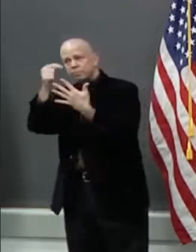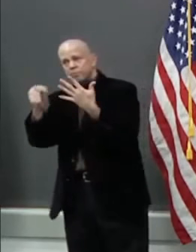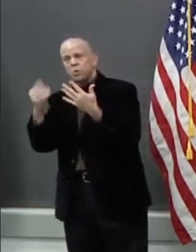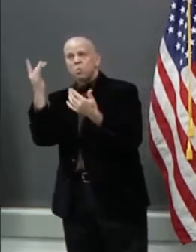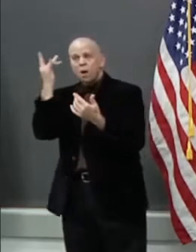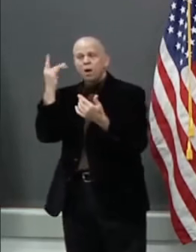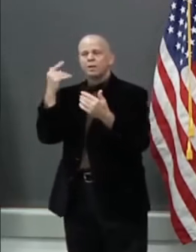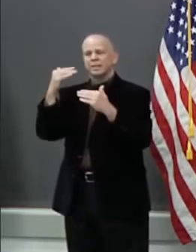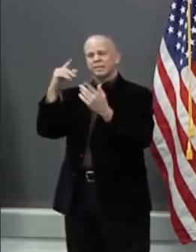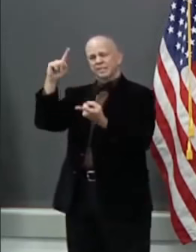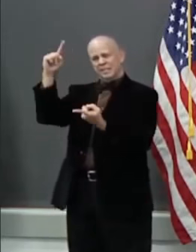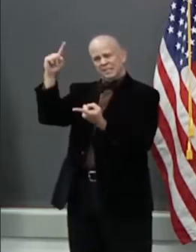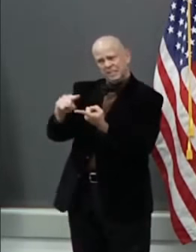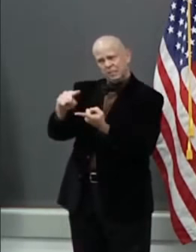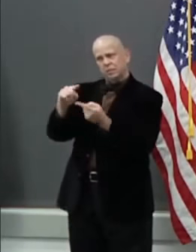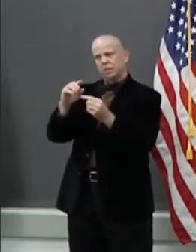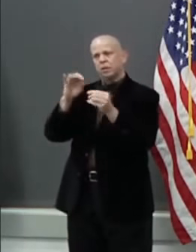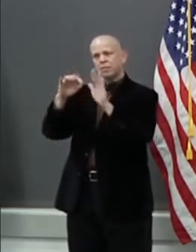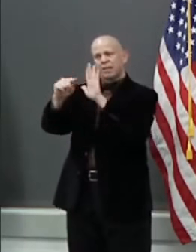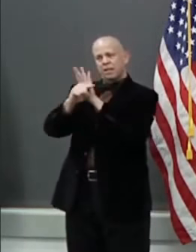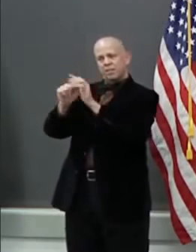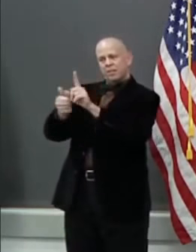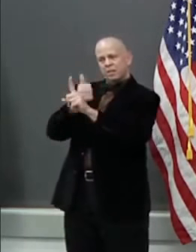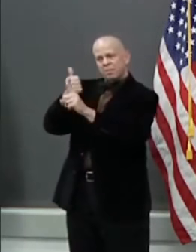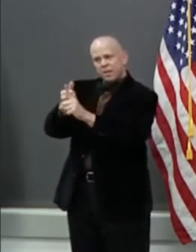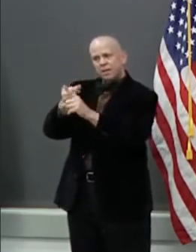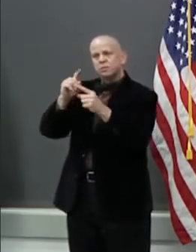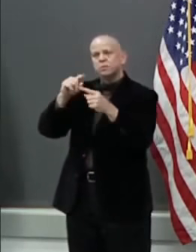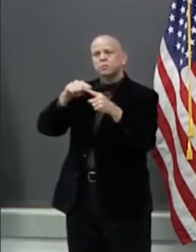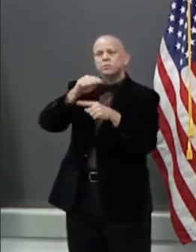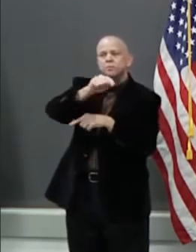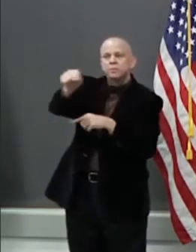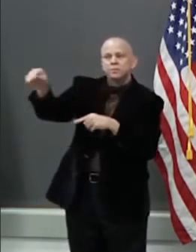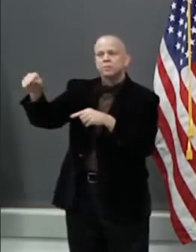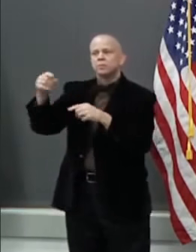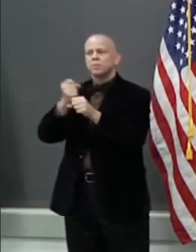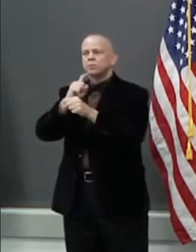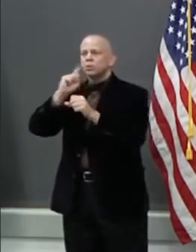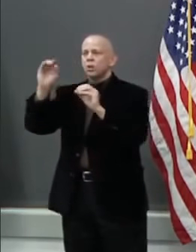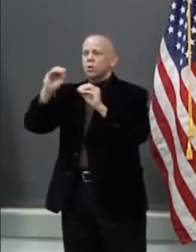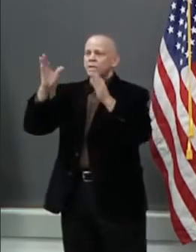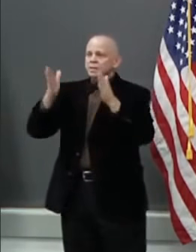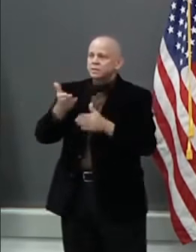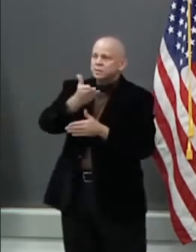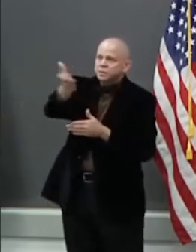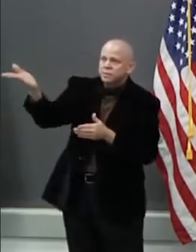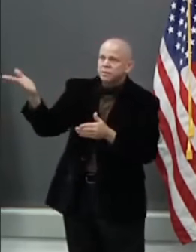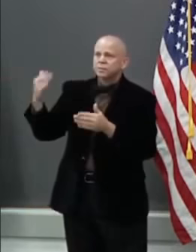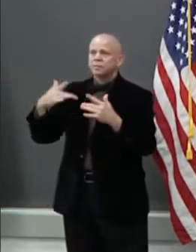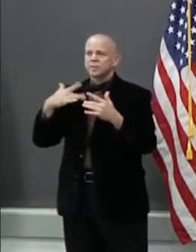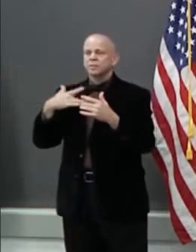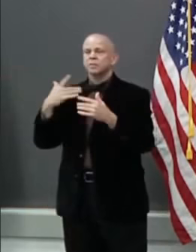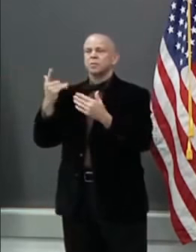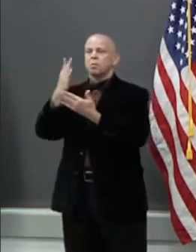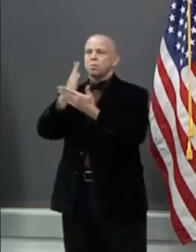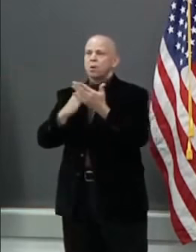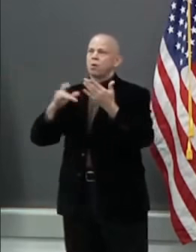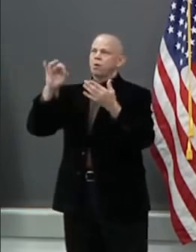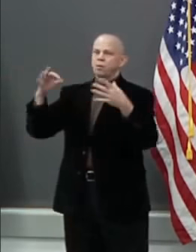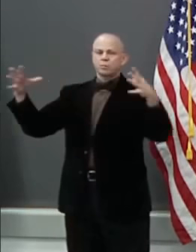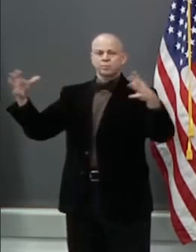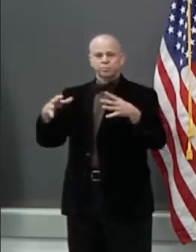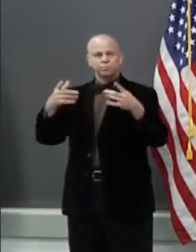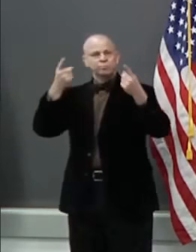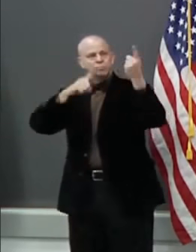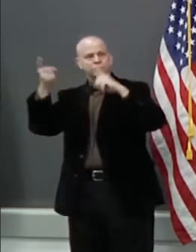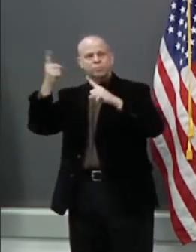negative impacts as much as we can, to ensure that we can get Oregonians to come along with us and make these sacrifices, and do so to protect